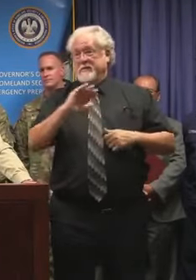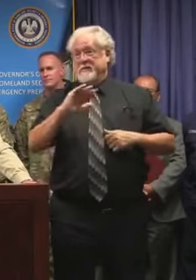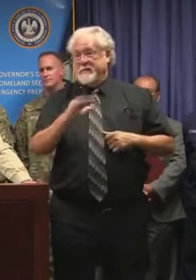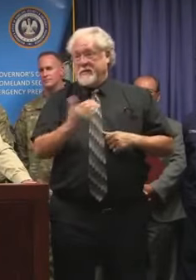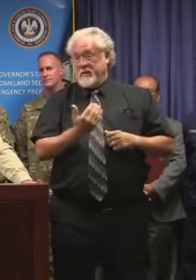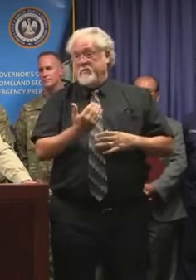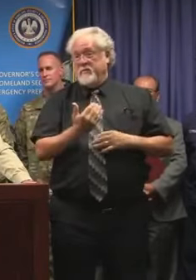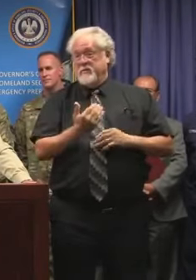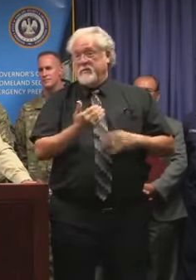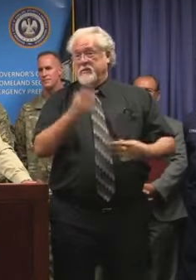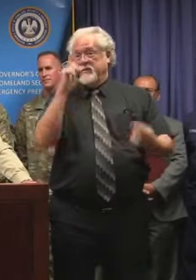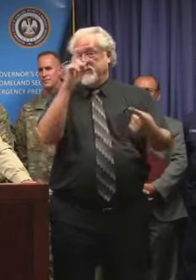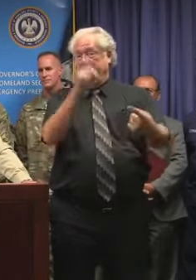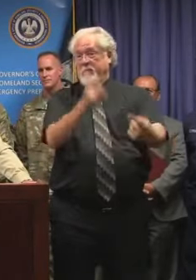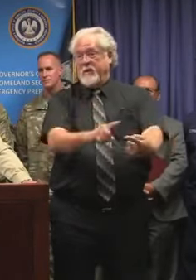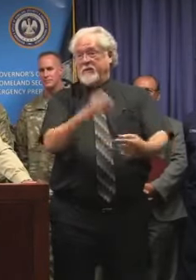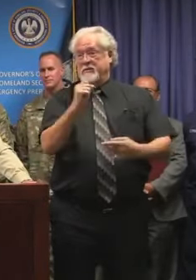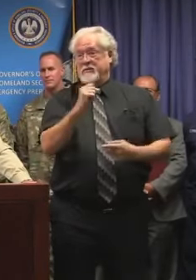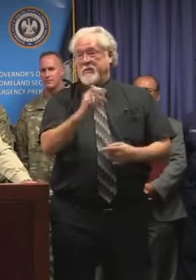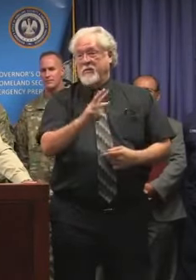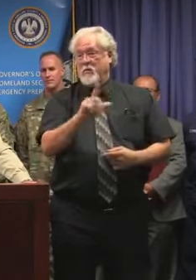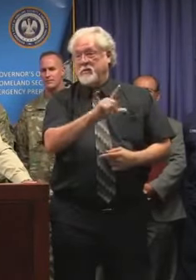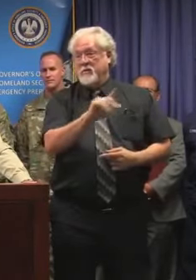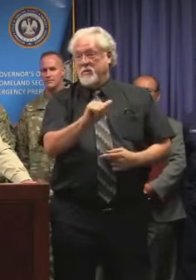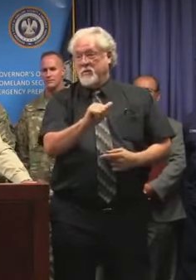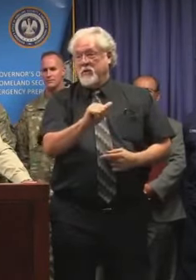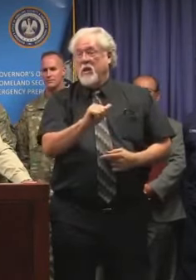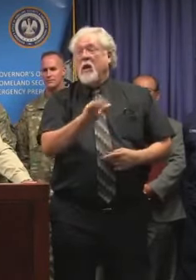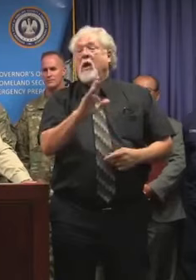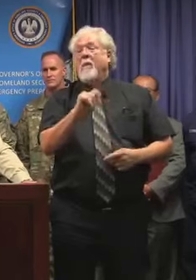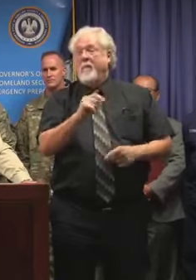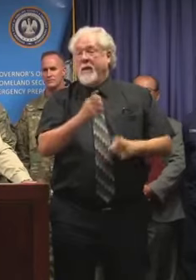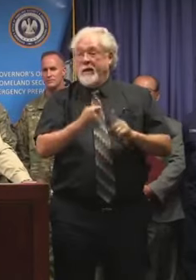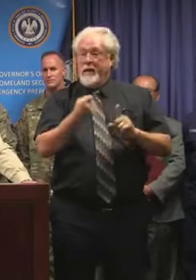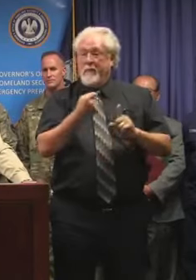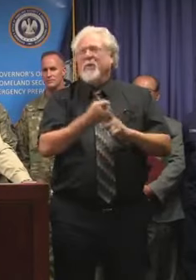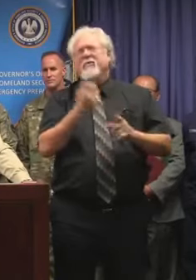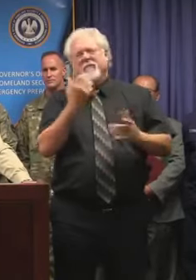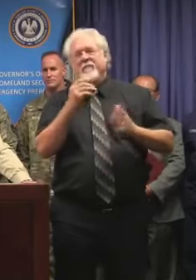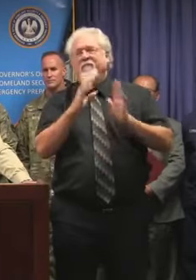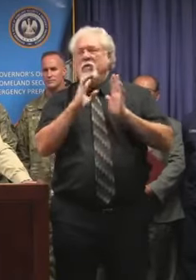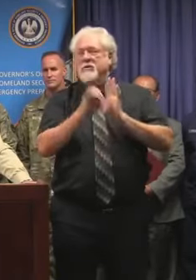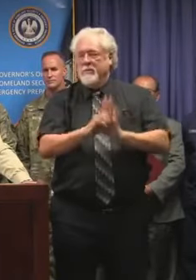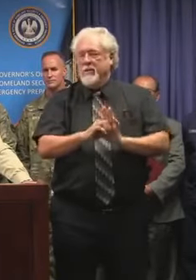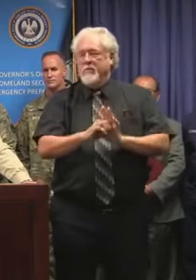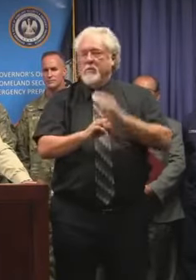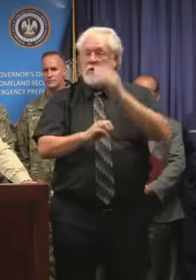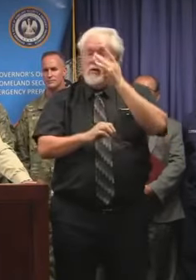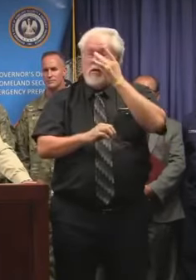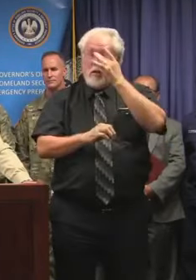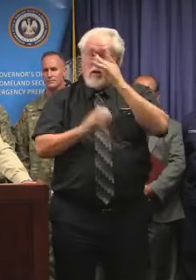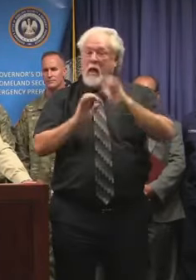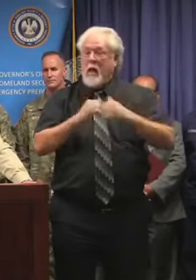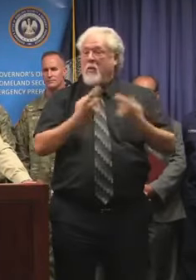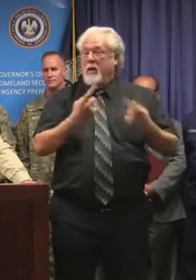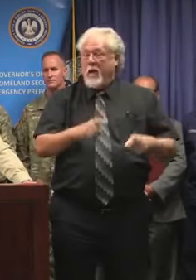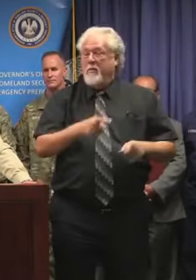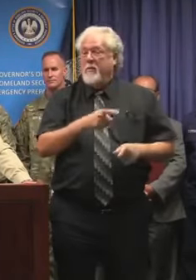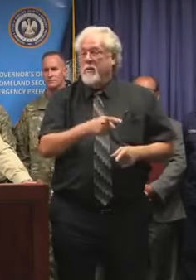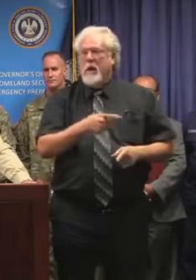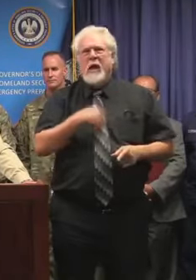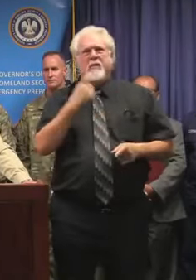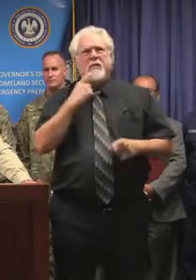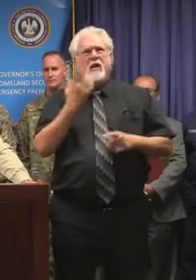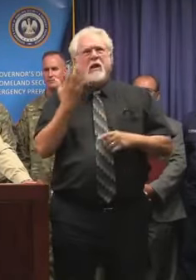to be diminishing in southwest Louisiana. But the impact, you know, for example, and it's just the way it happened, I